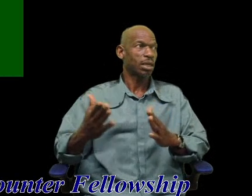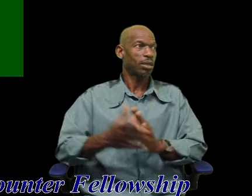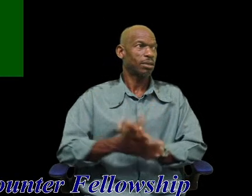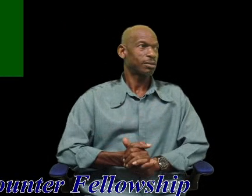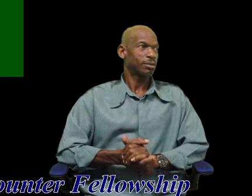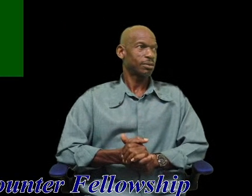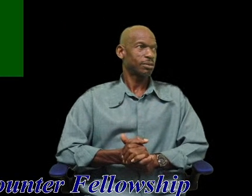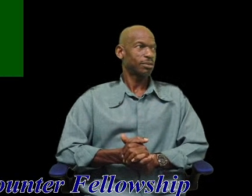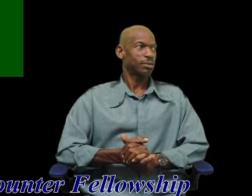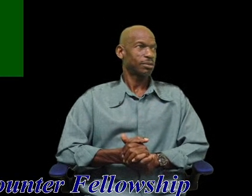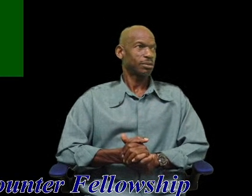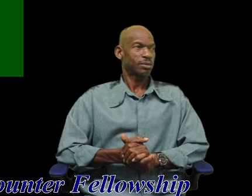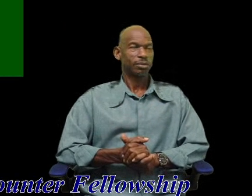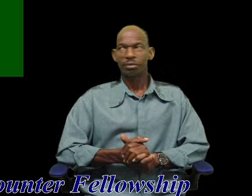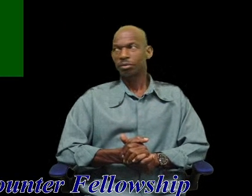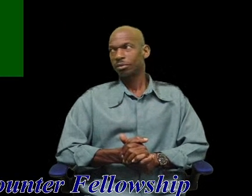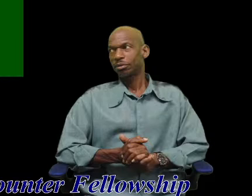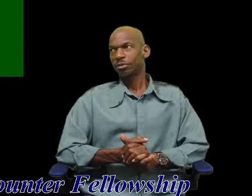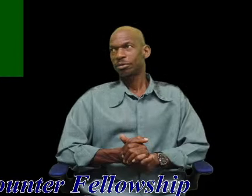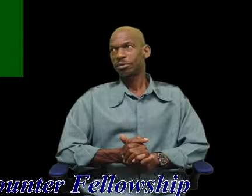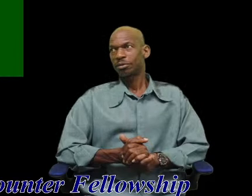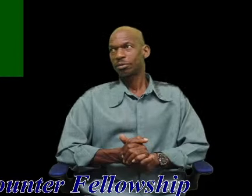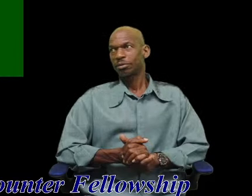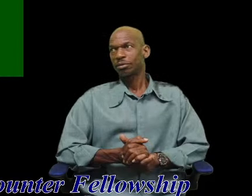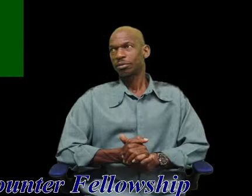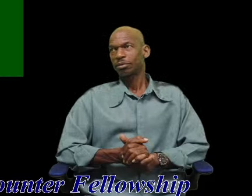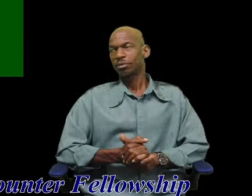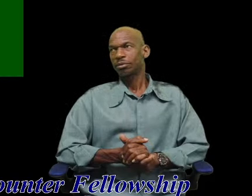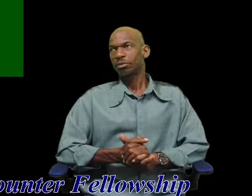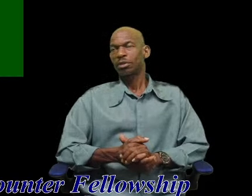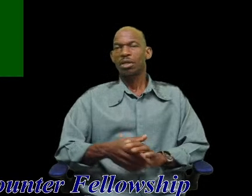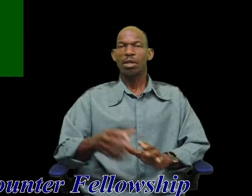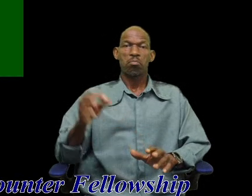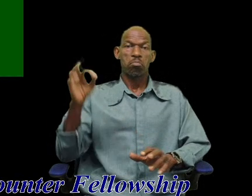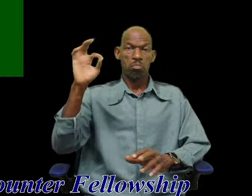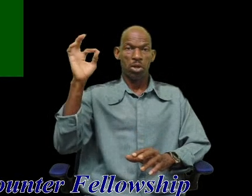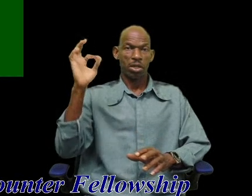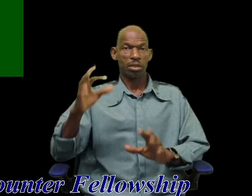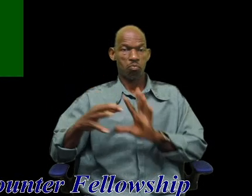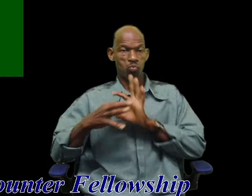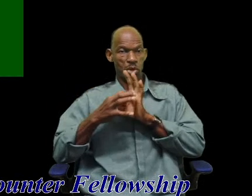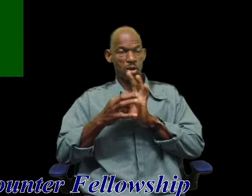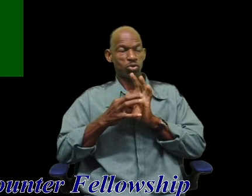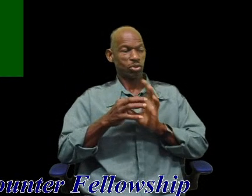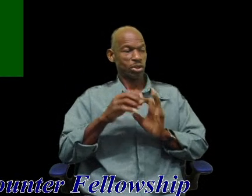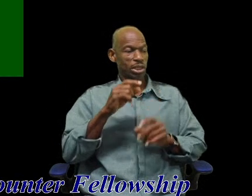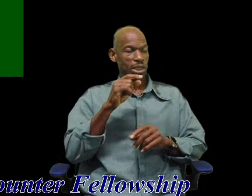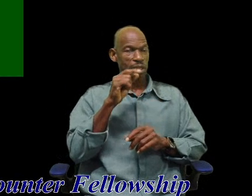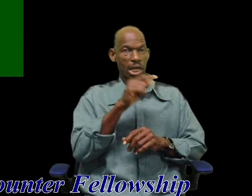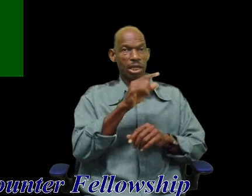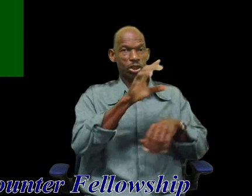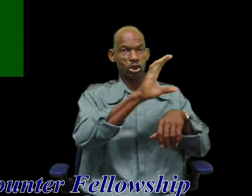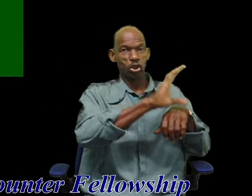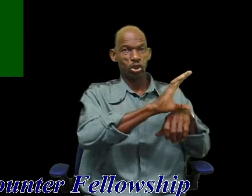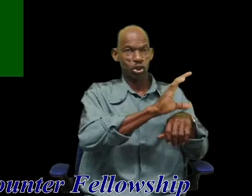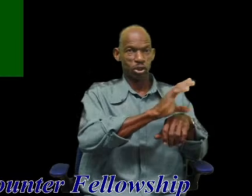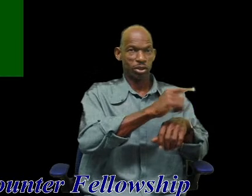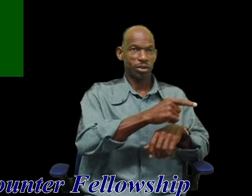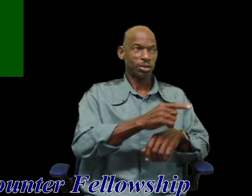That pastor belong to that church there. He's responsible. He